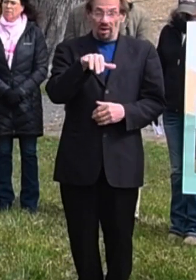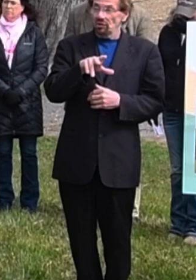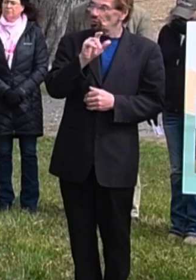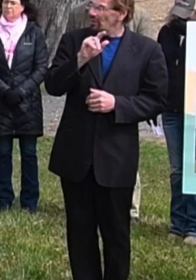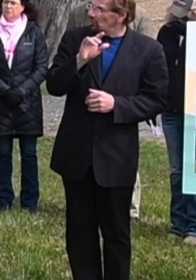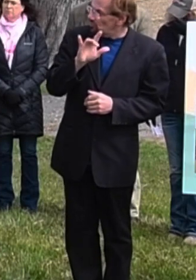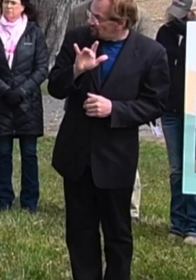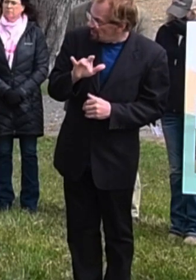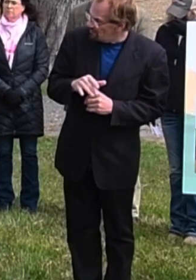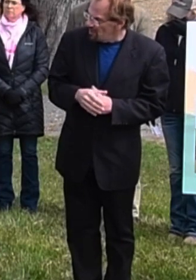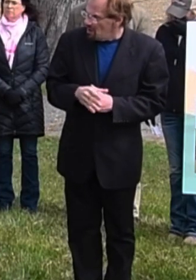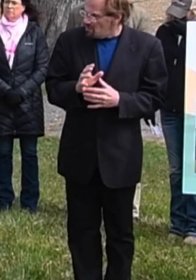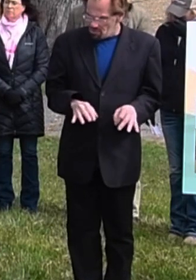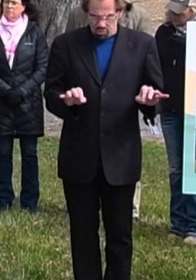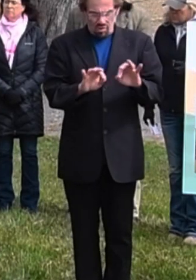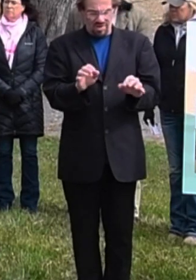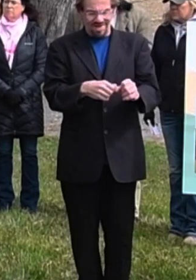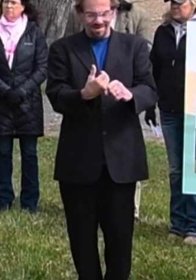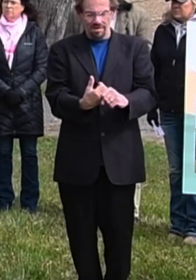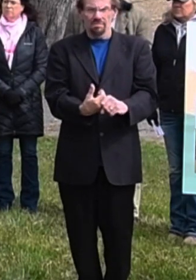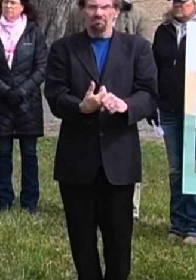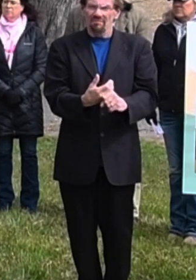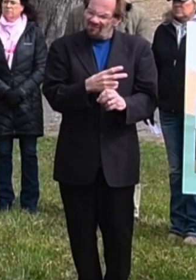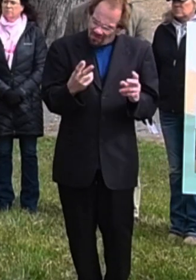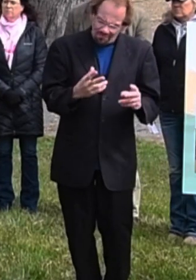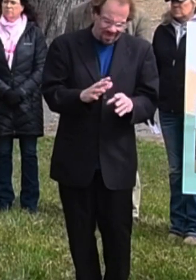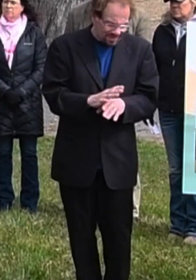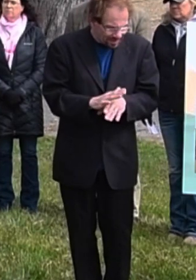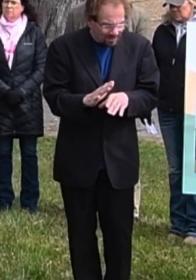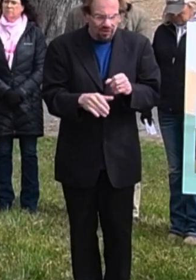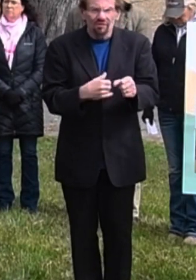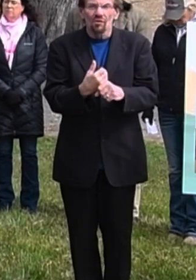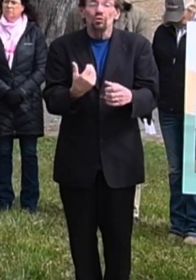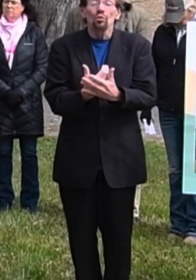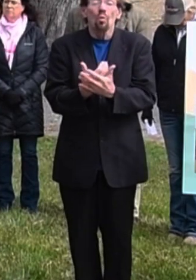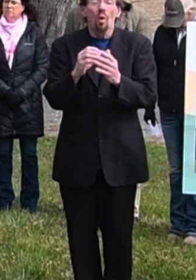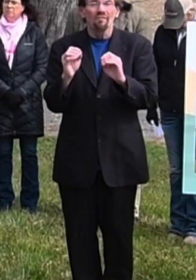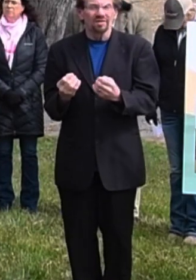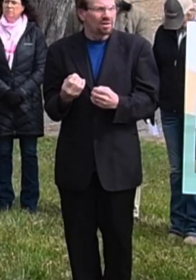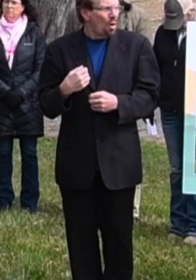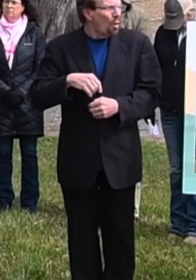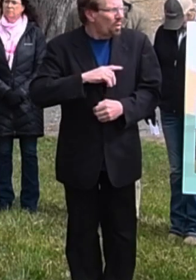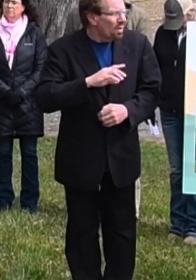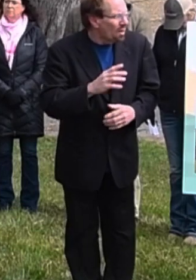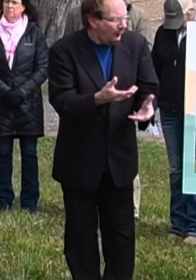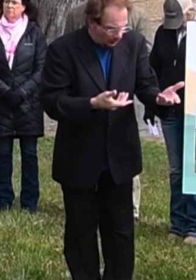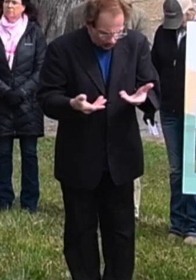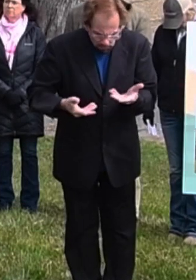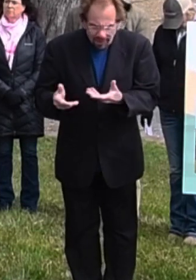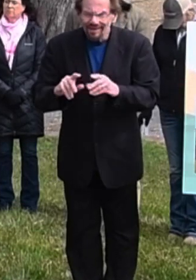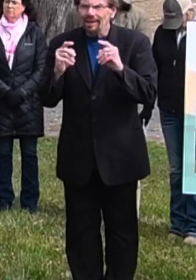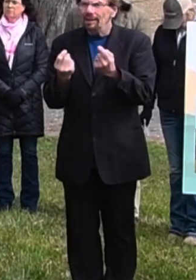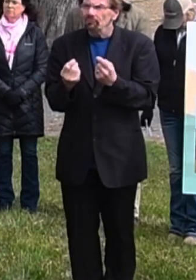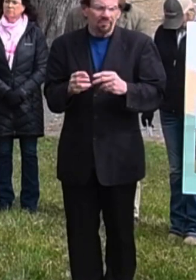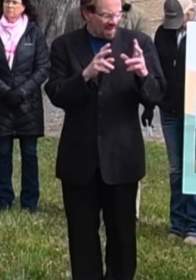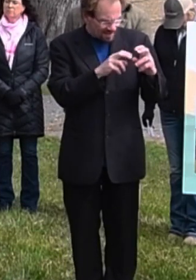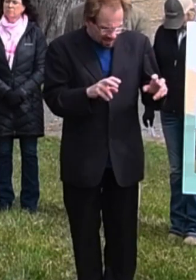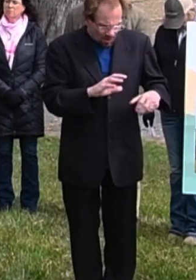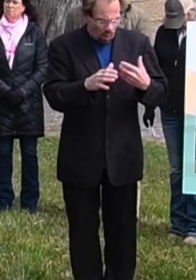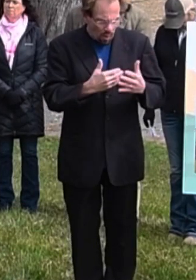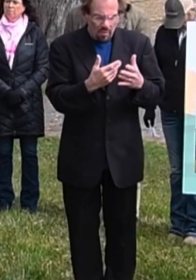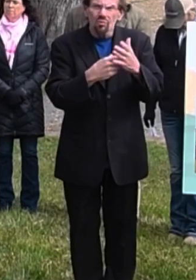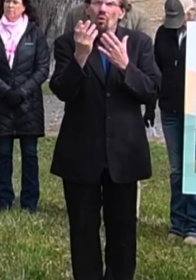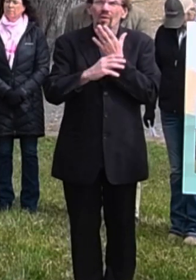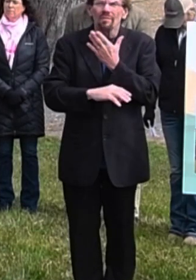be an important and busy year for the new office. We will be building a team for the office, assessing all our